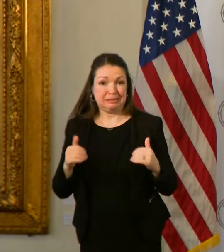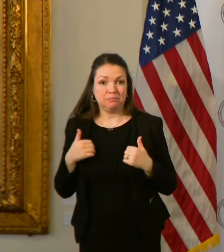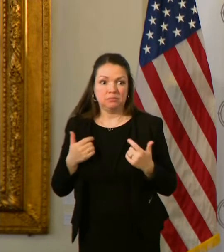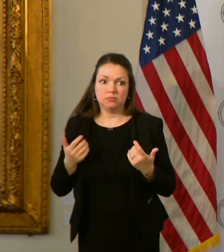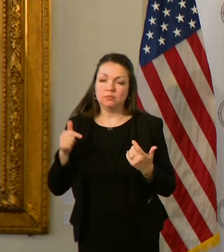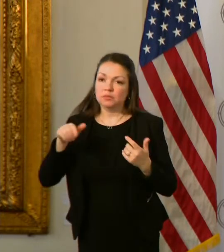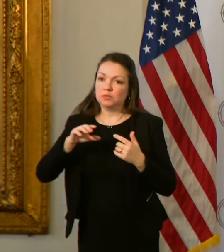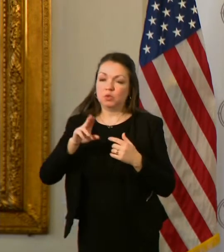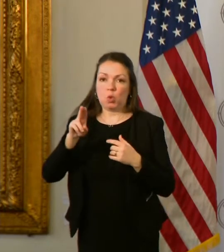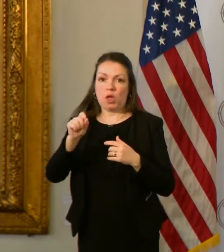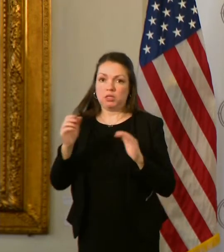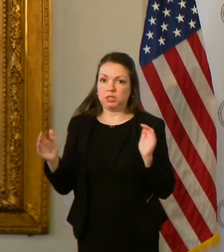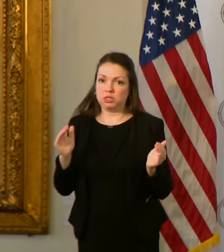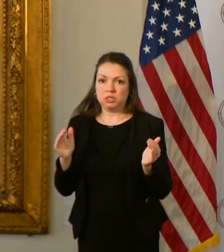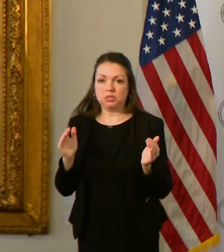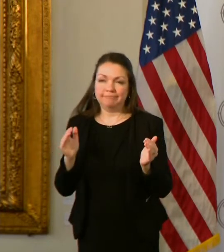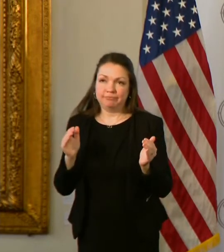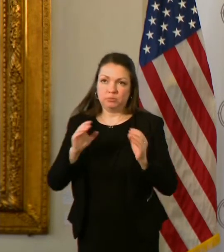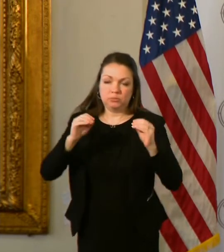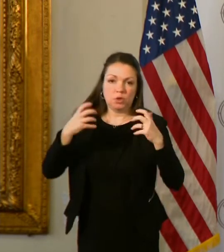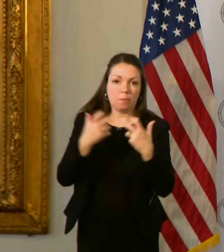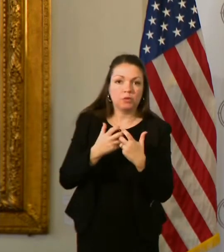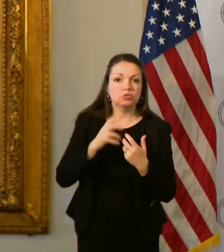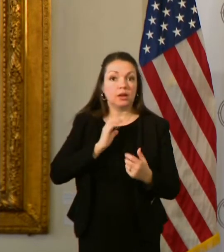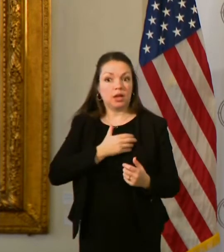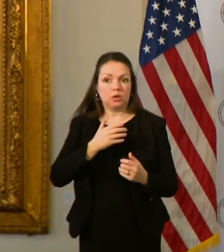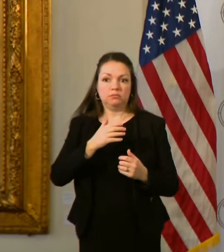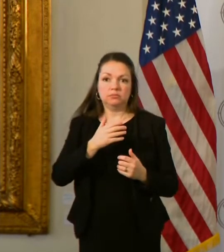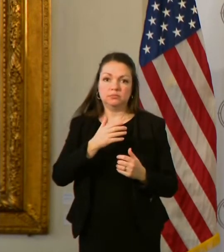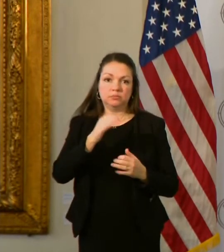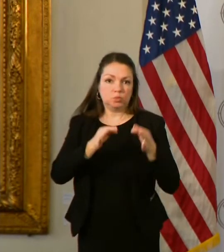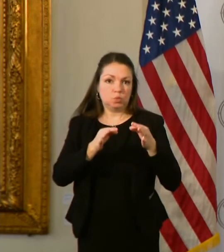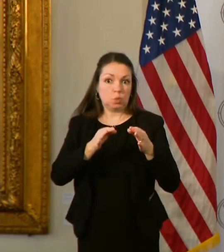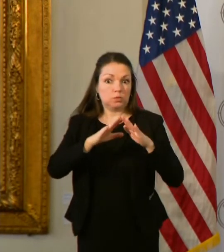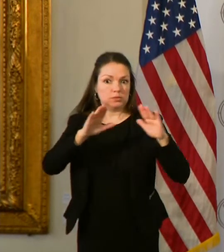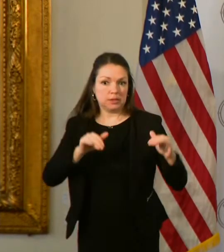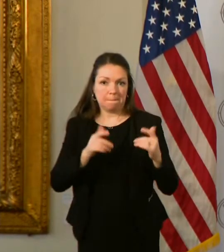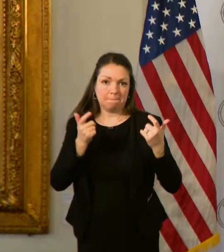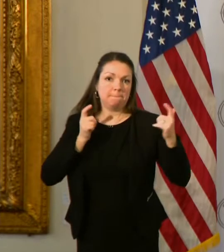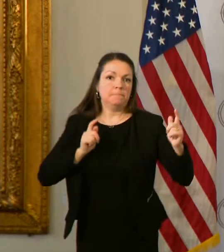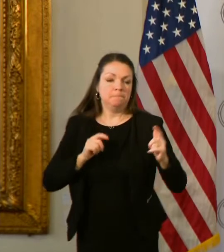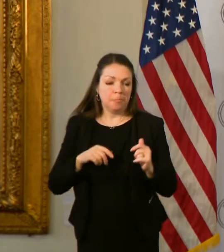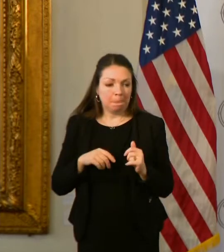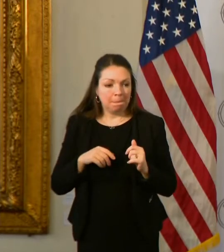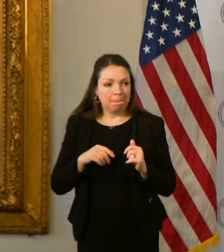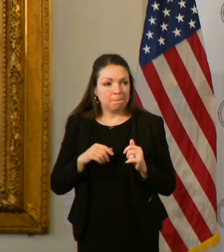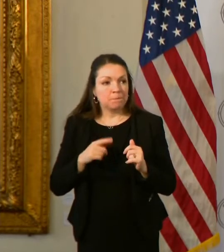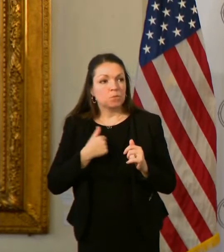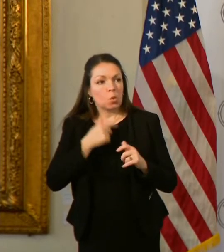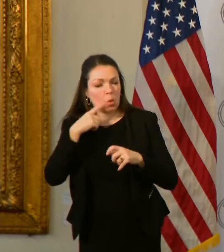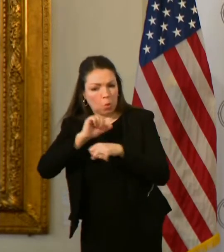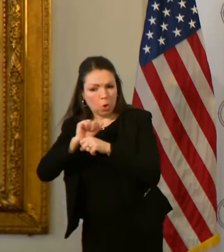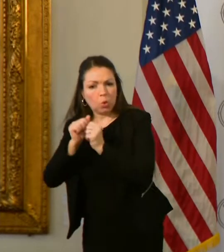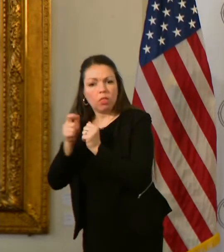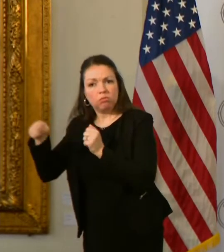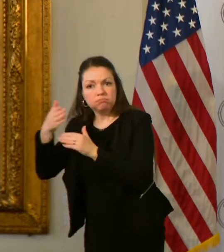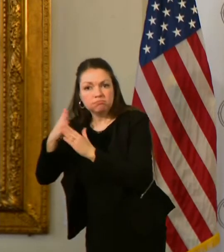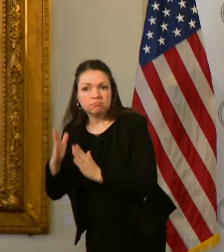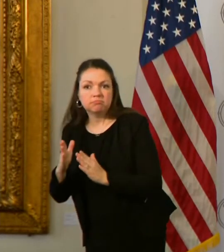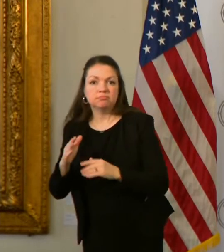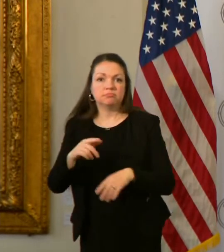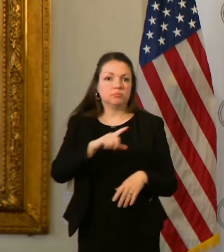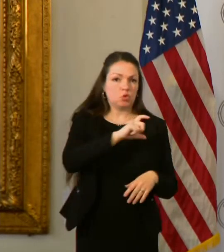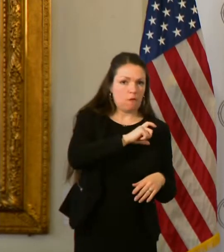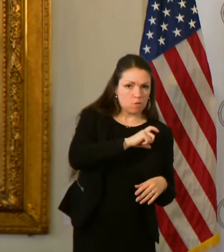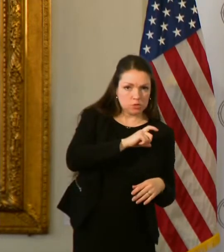the United States. We continue to work with our partners in law enforcement as they brought us cases